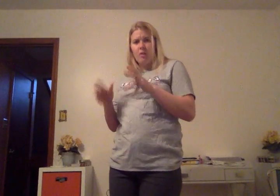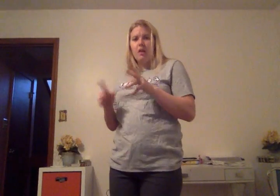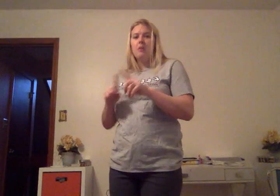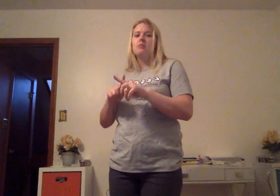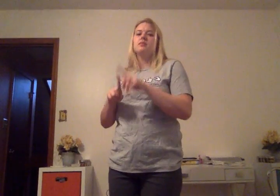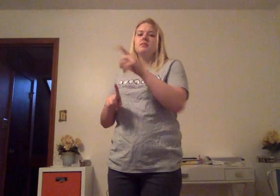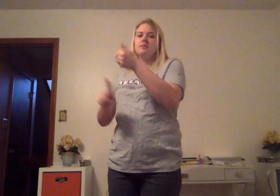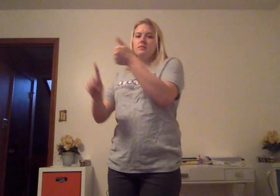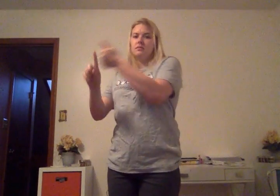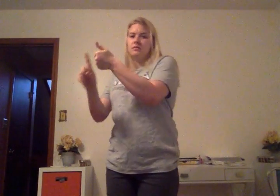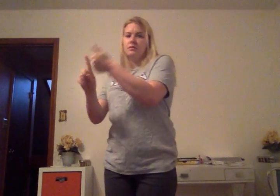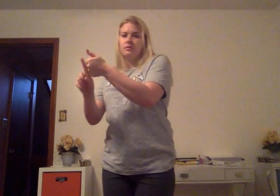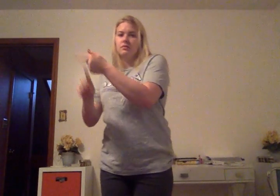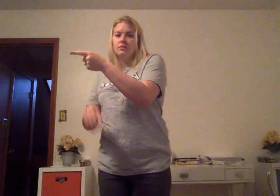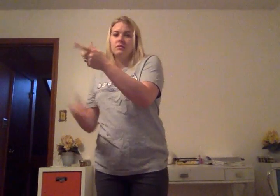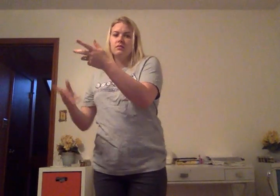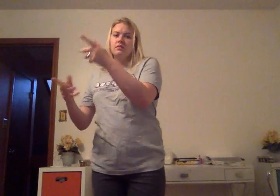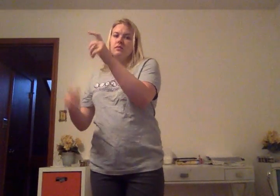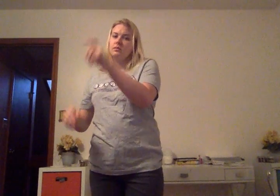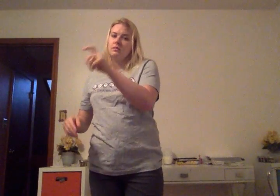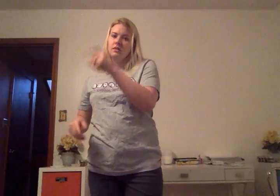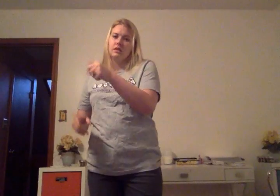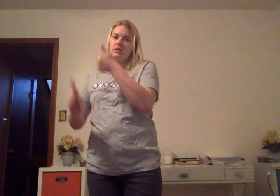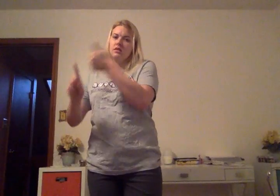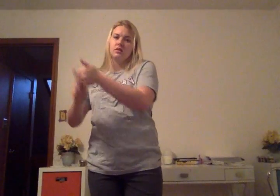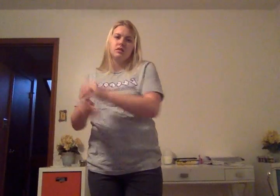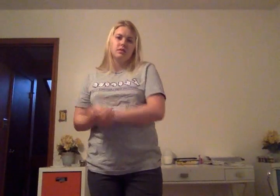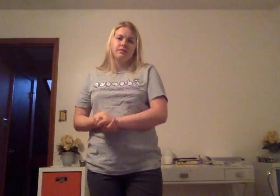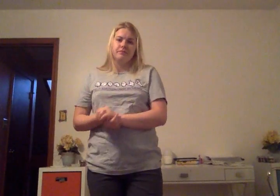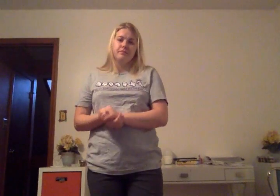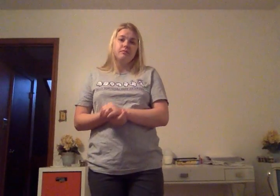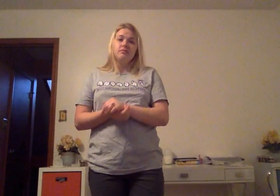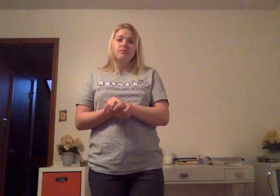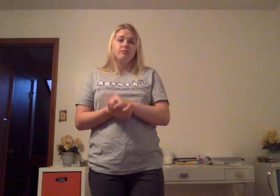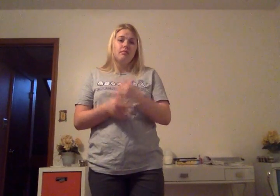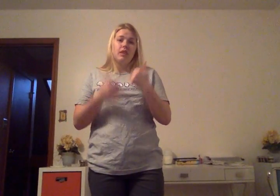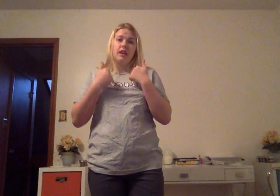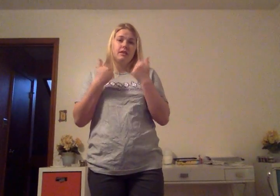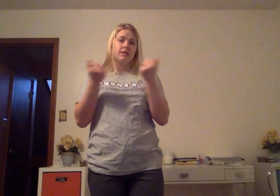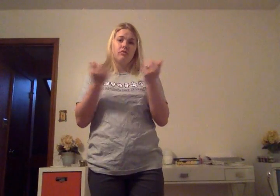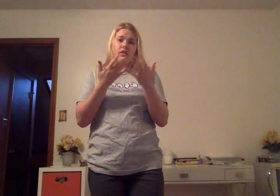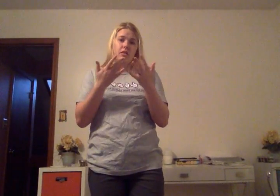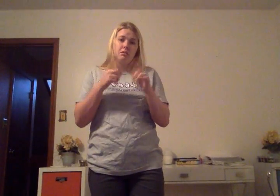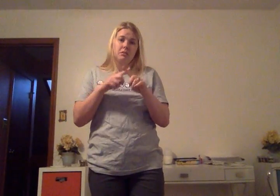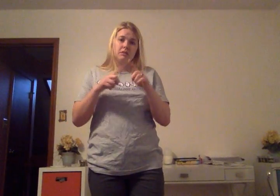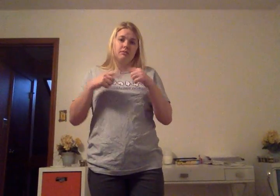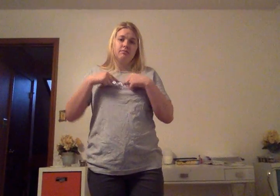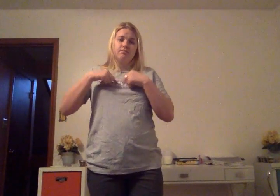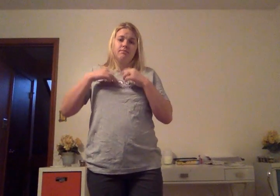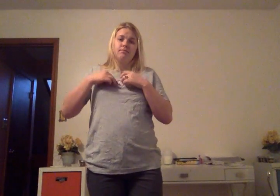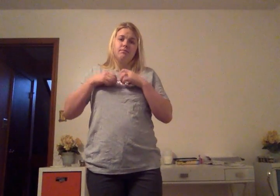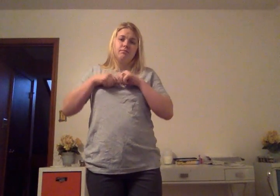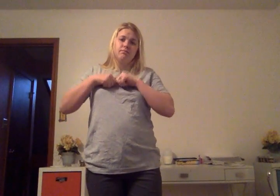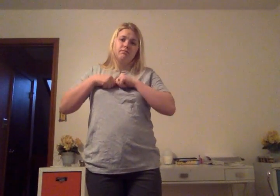thing. I had everything, and I was absolutely broken inside. And I kept it all